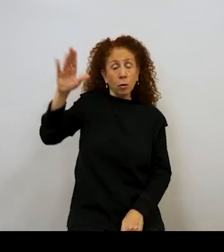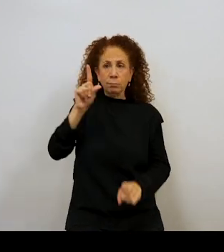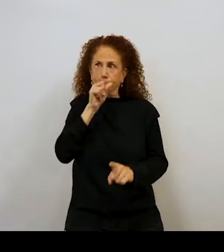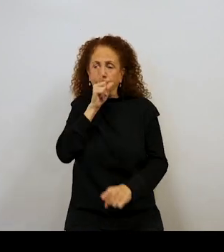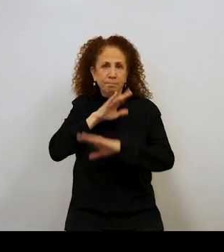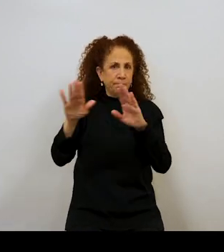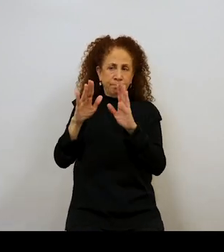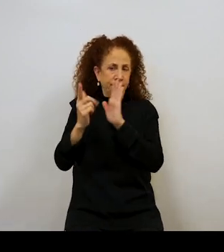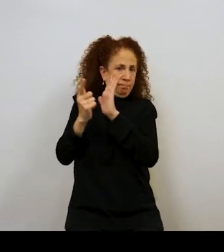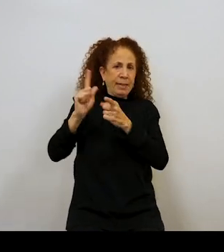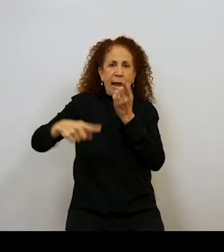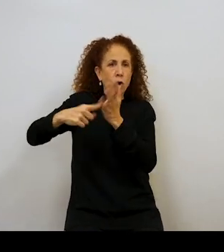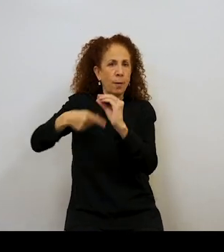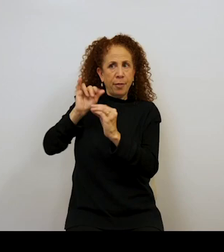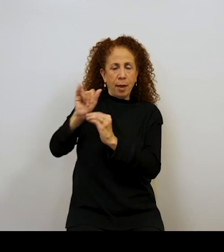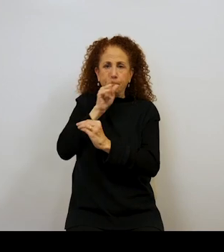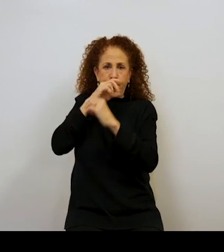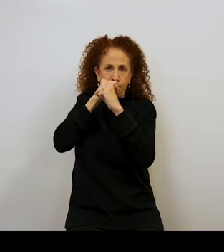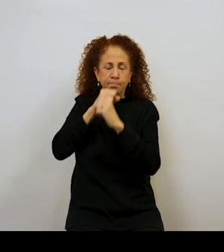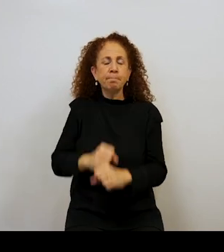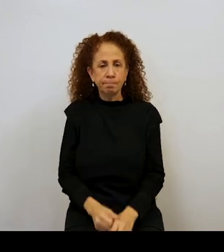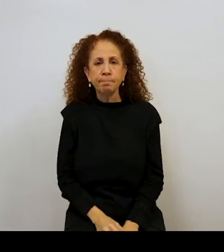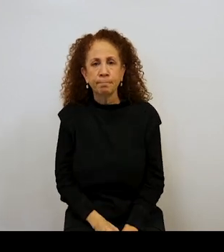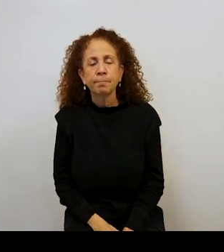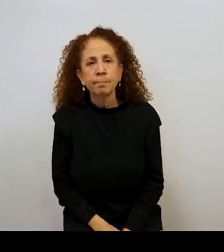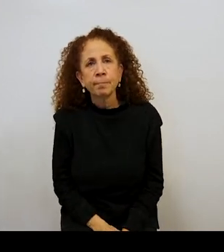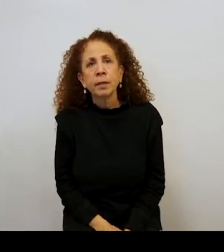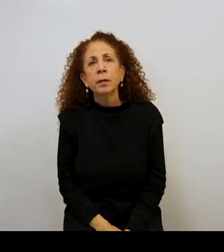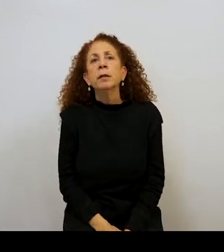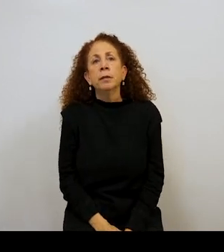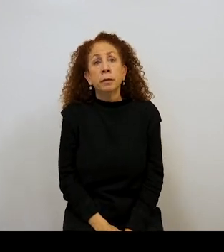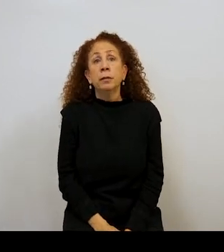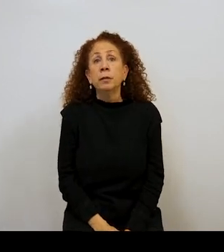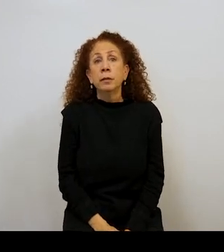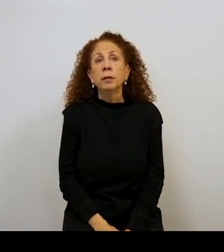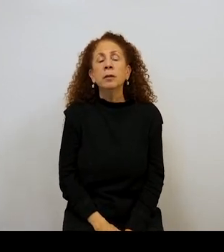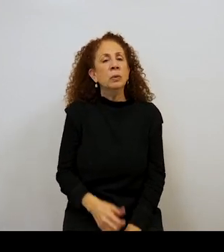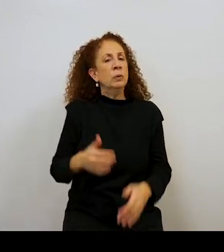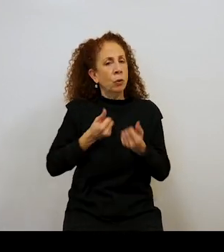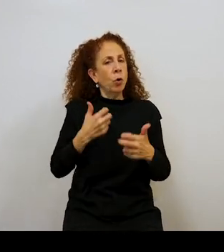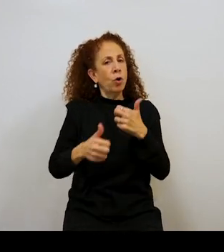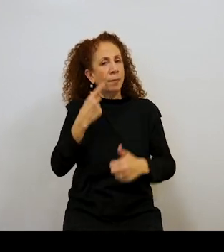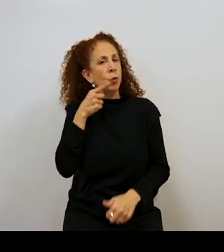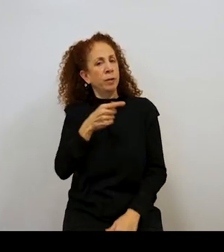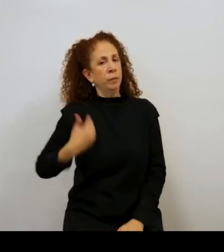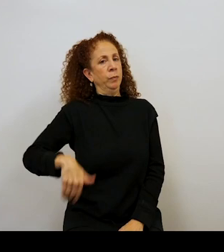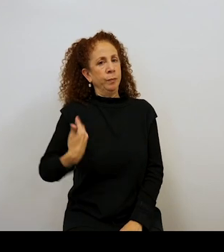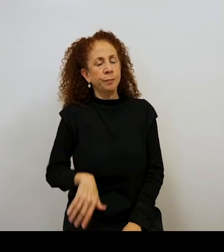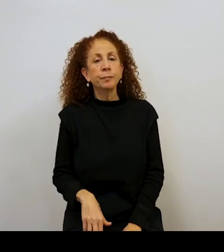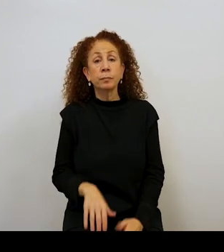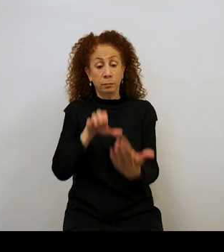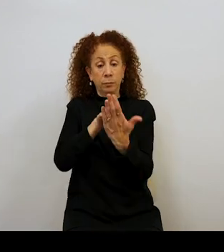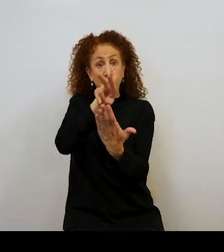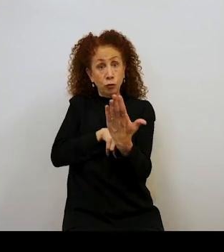this taboo subject, which has been, let's say, problematic for him. And this is